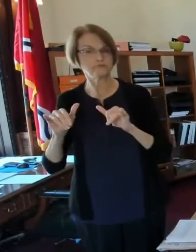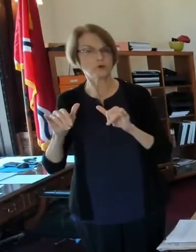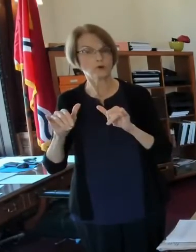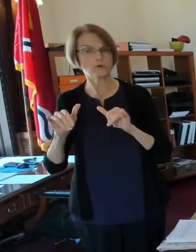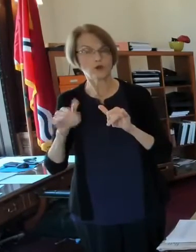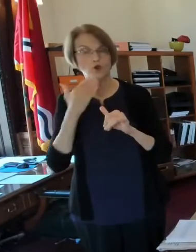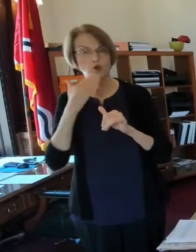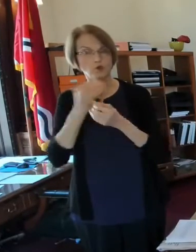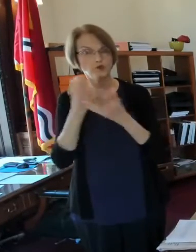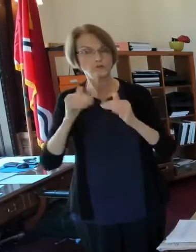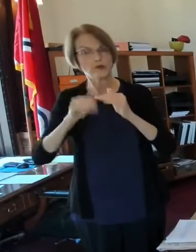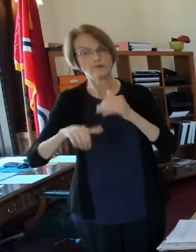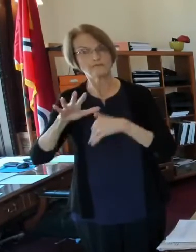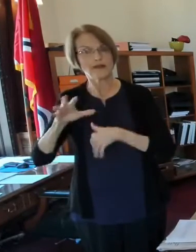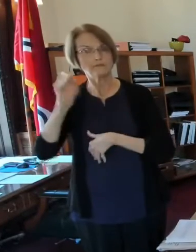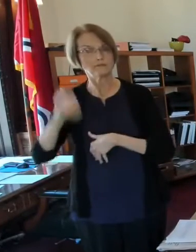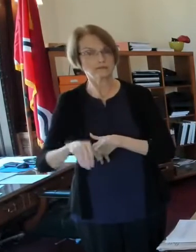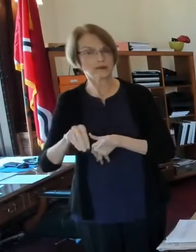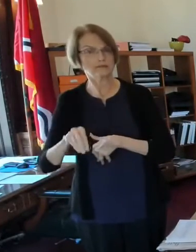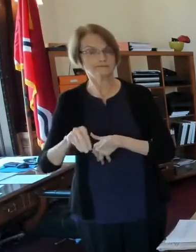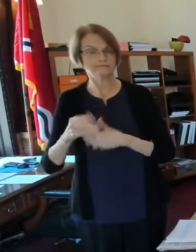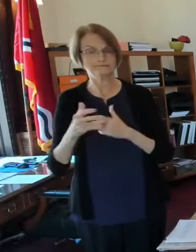that's good news, especially as